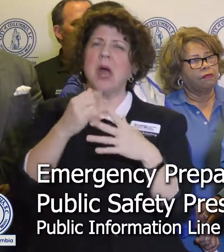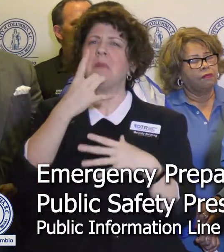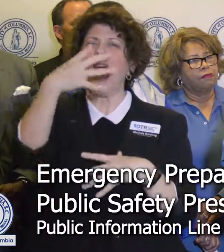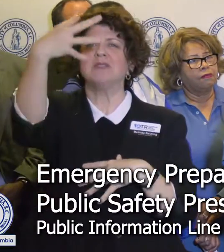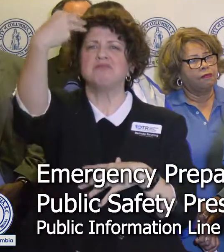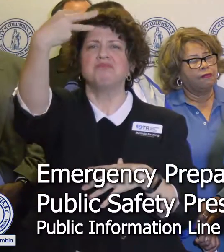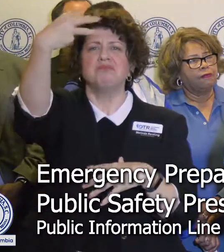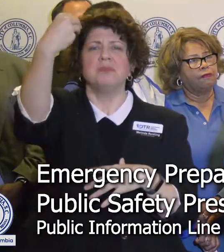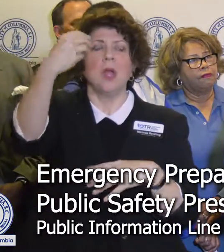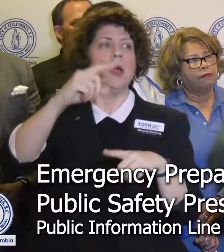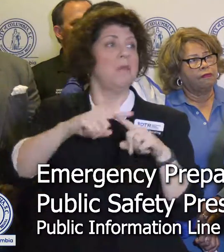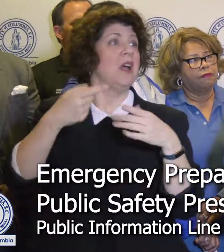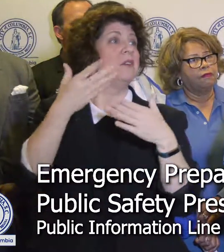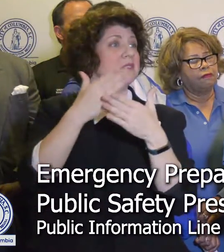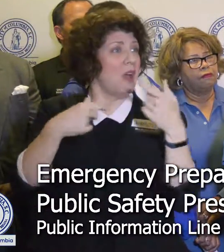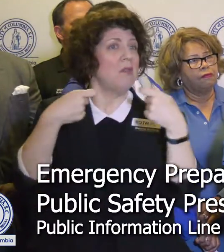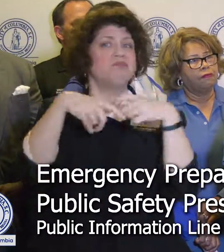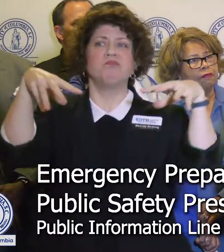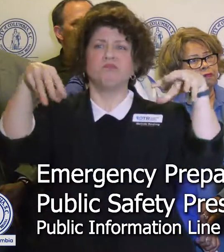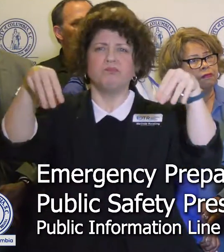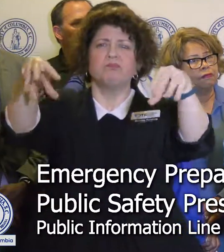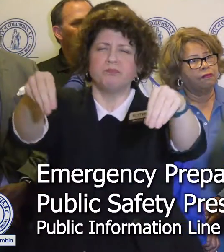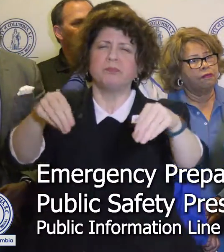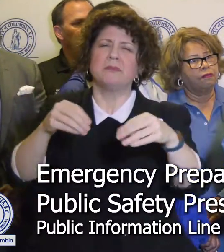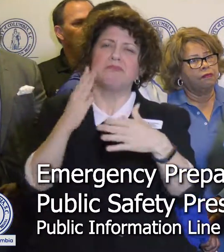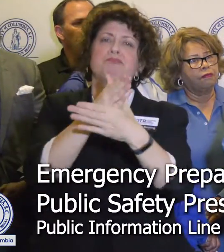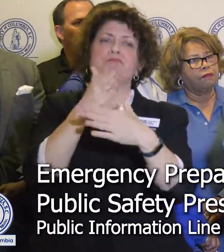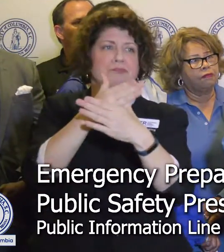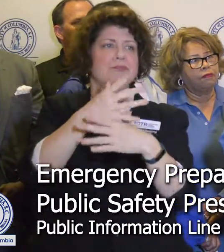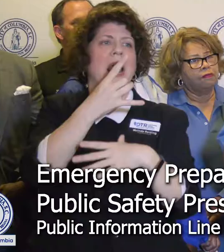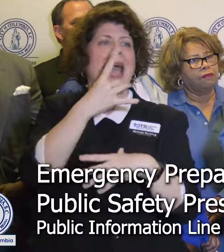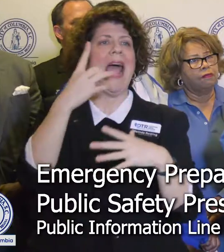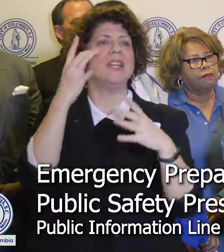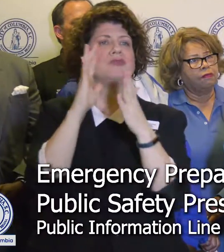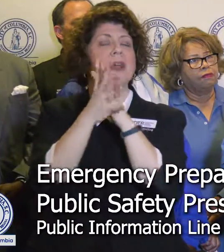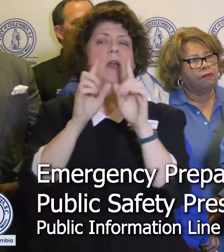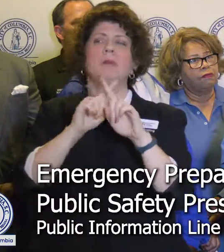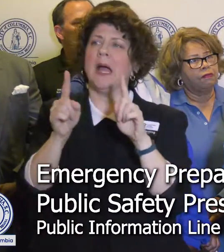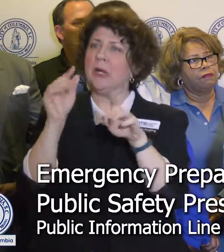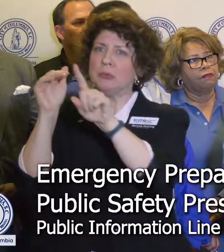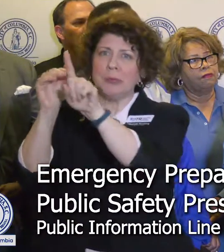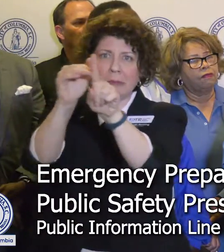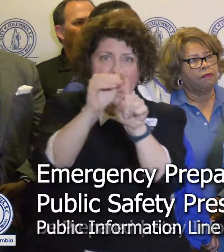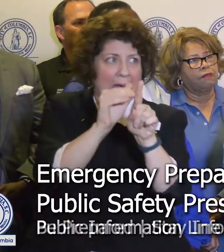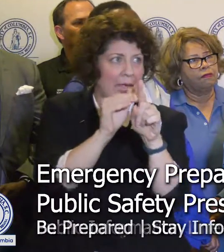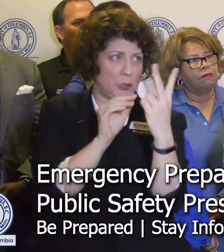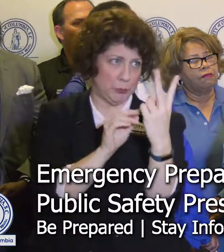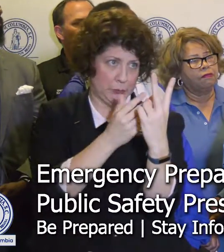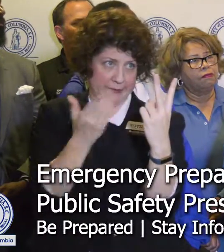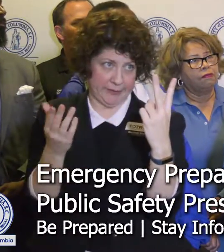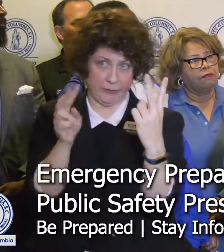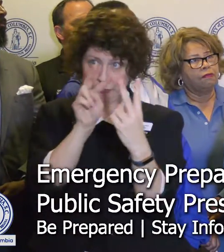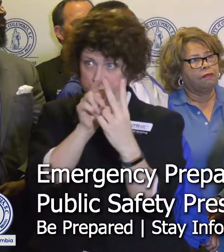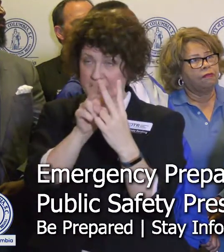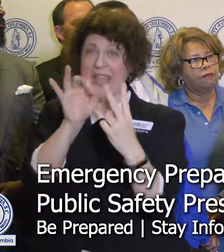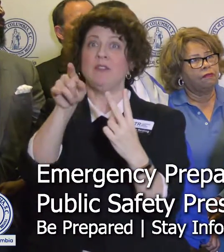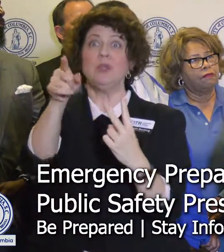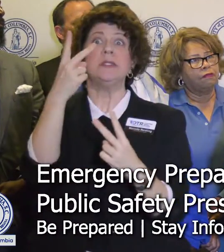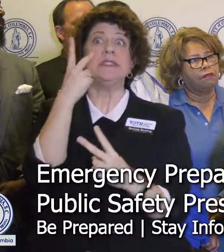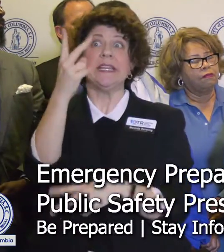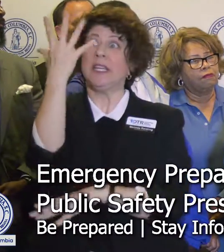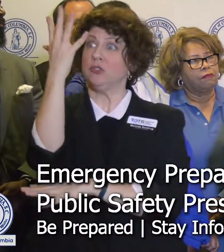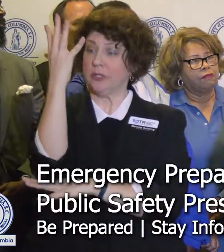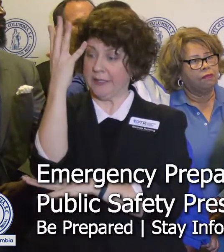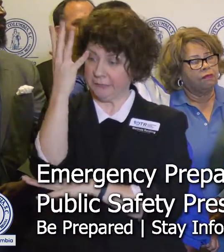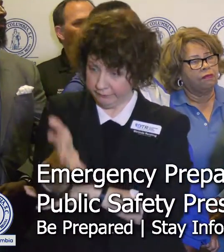power outages are causing some concerns at the traffic lights. So we want to remind everybody two safety concerns once again. If you see a tree